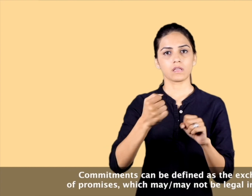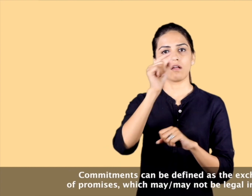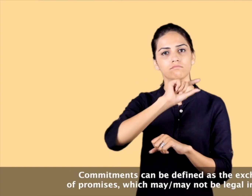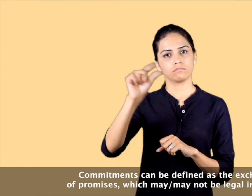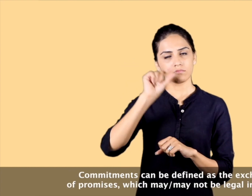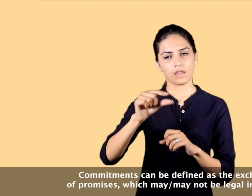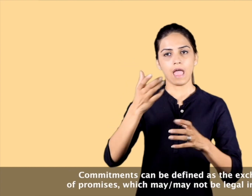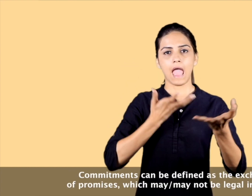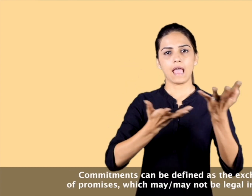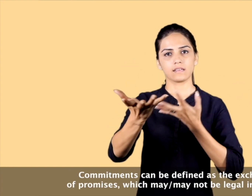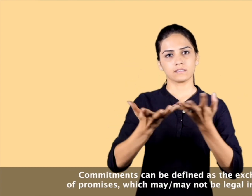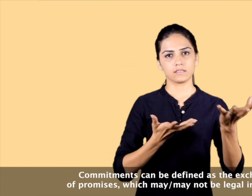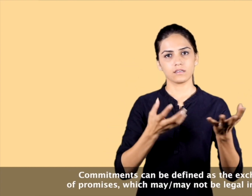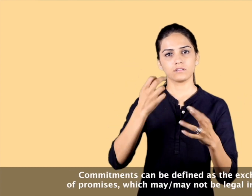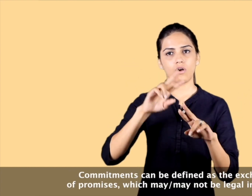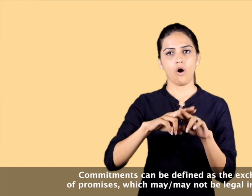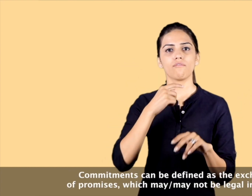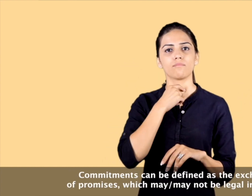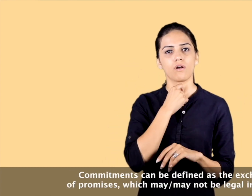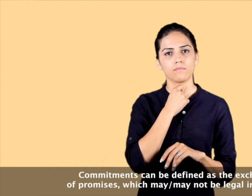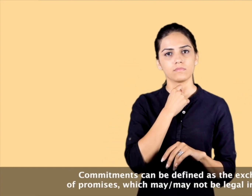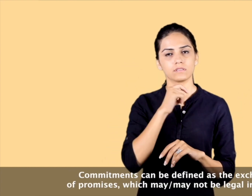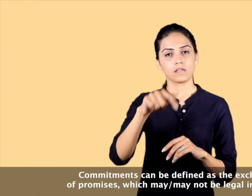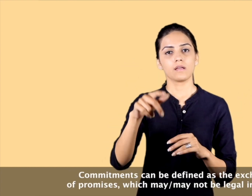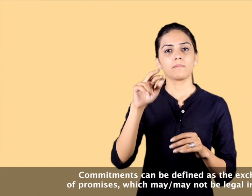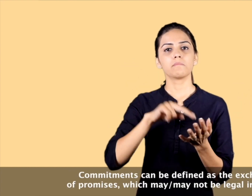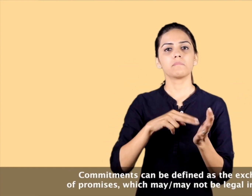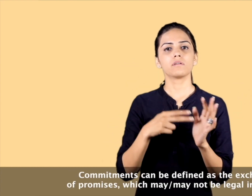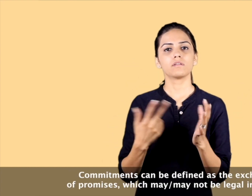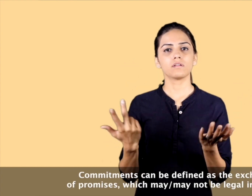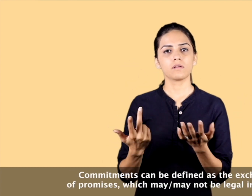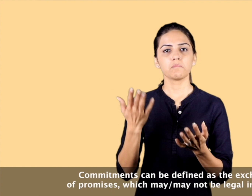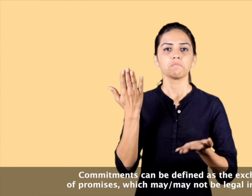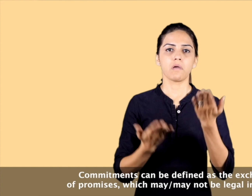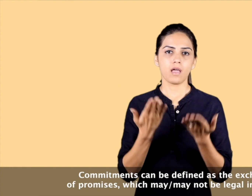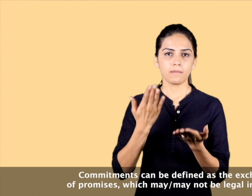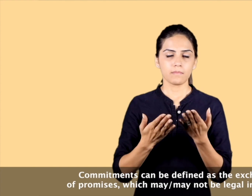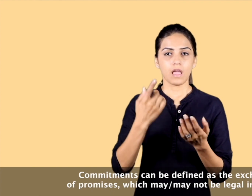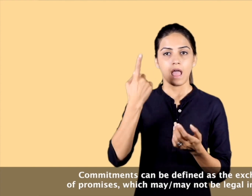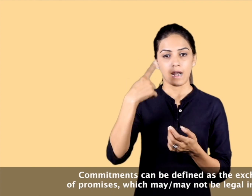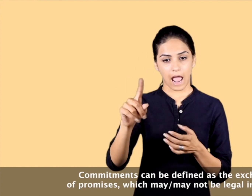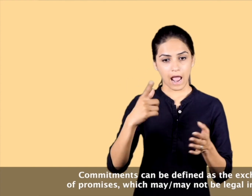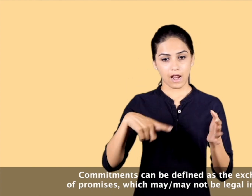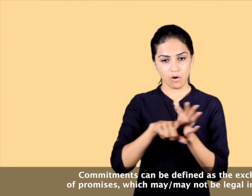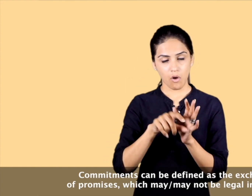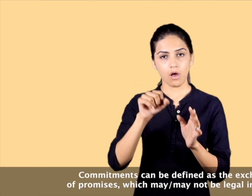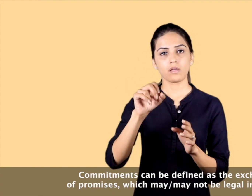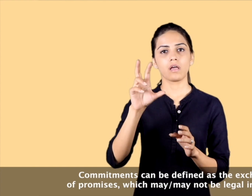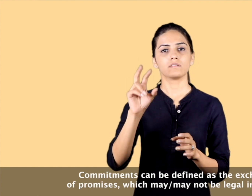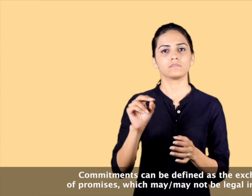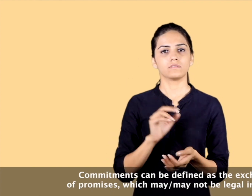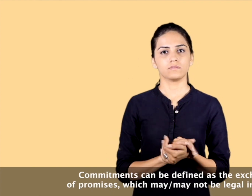Commitments can be defined as the exchange of promises which may or may not be legal in nature.